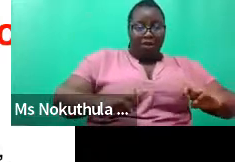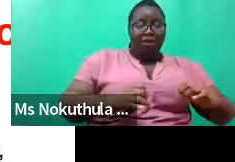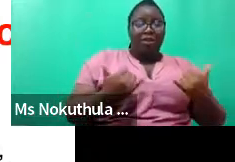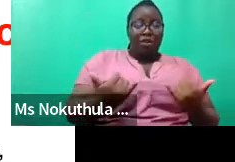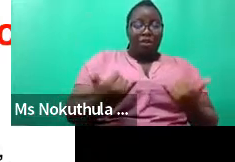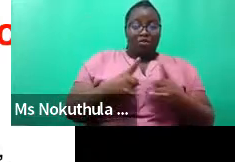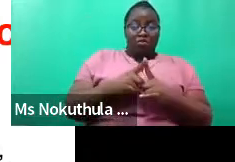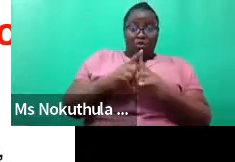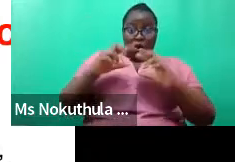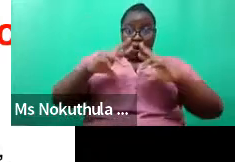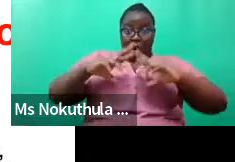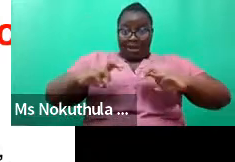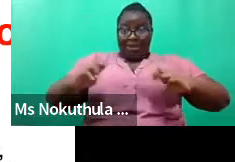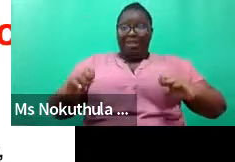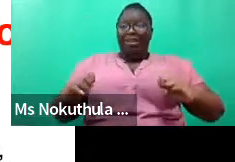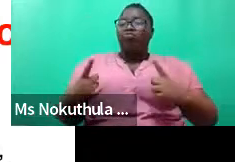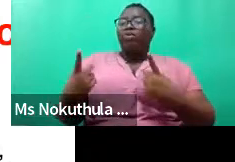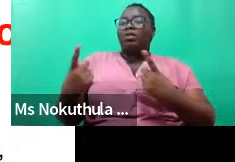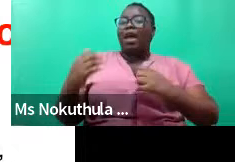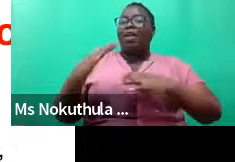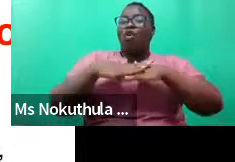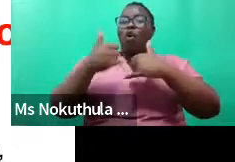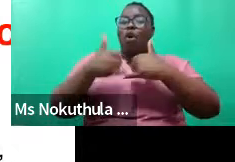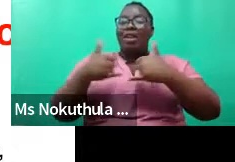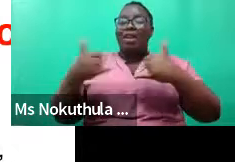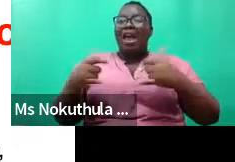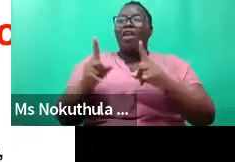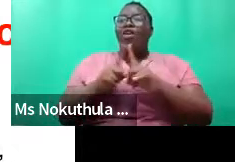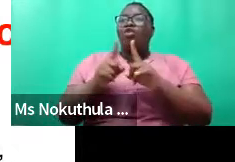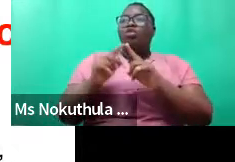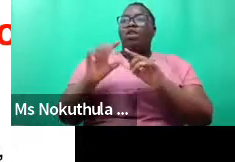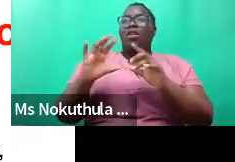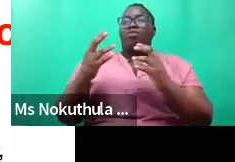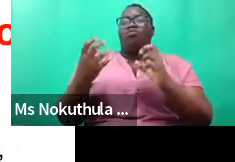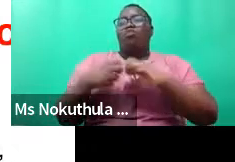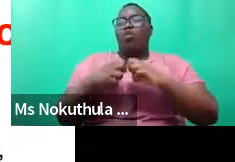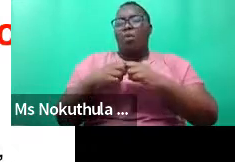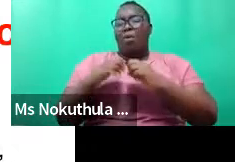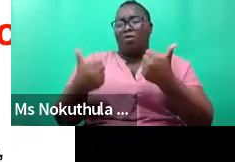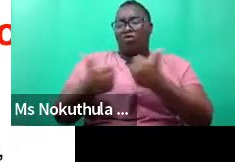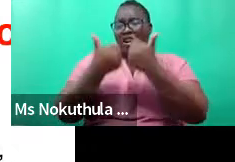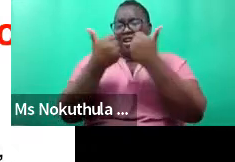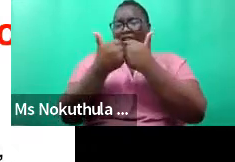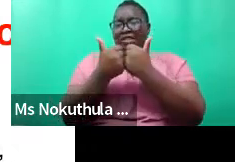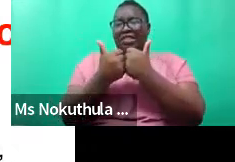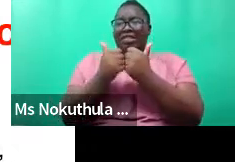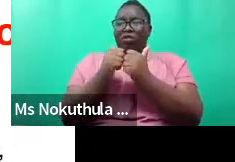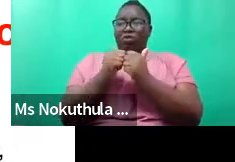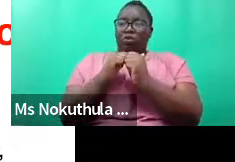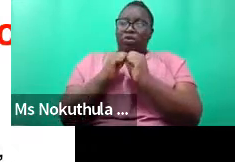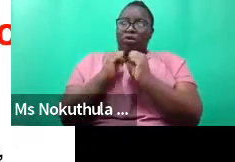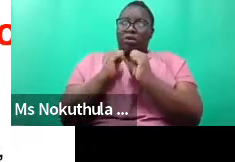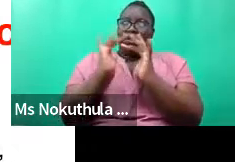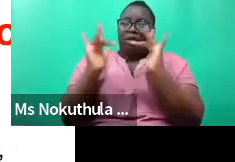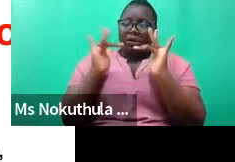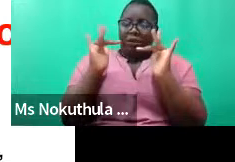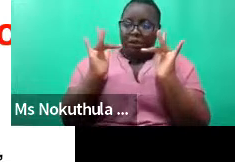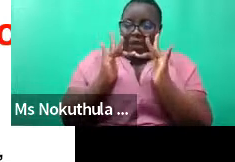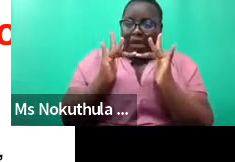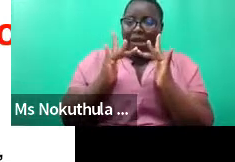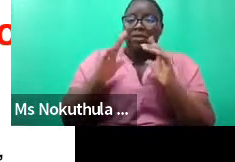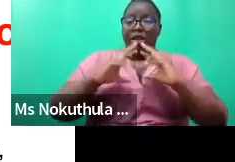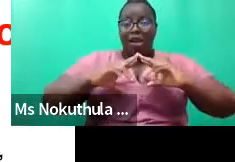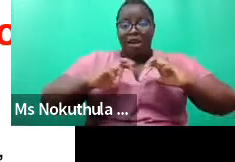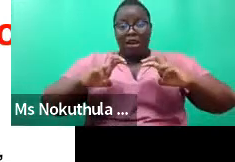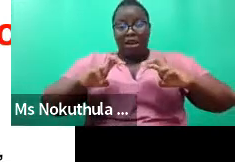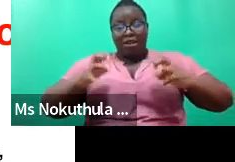conducted online. So there was a poor internet connectivity during some interview. The researcher might have understood the student